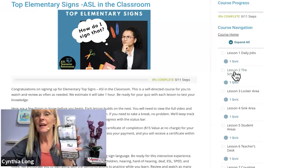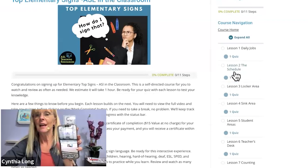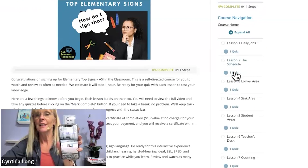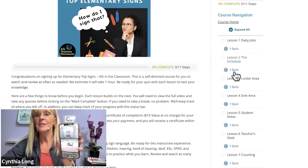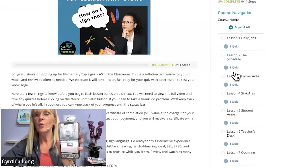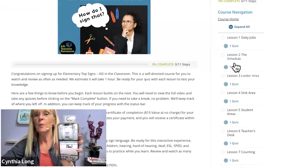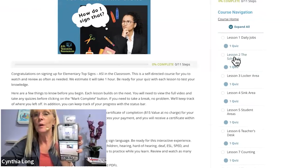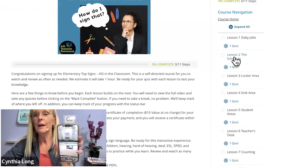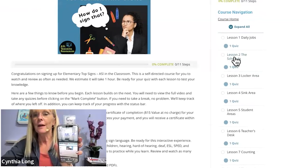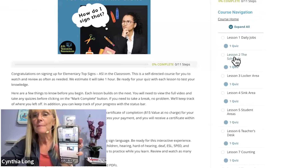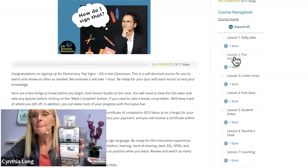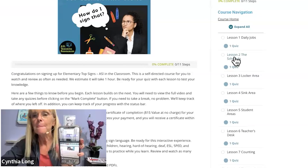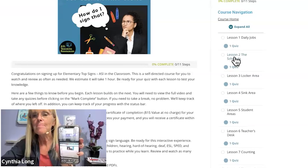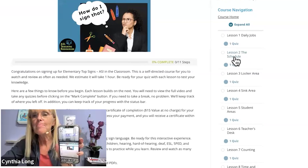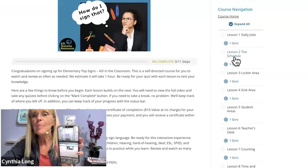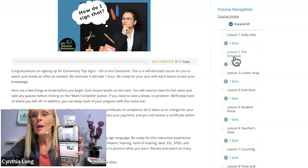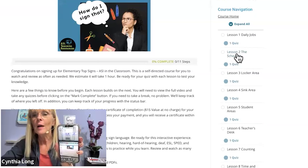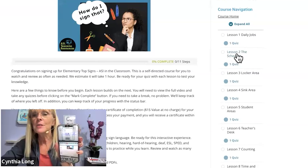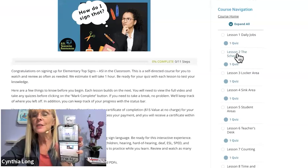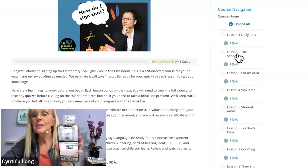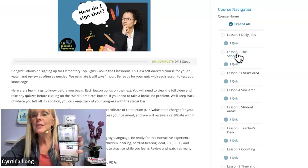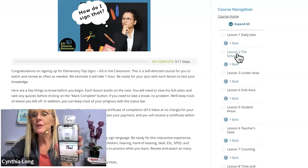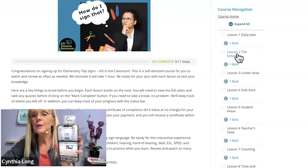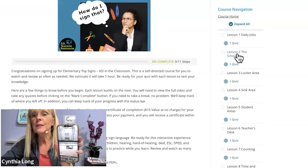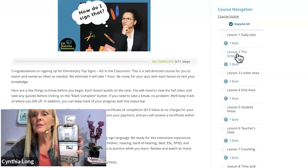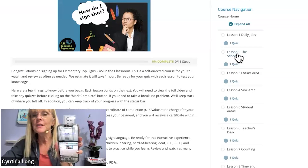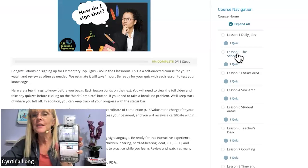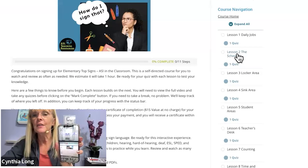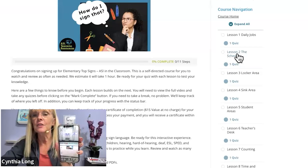and let's open one up. I'm just going to do, let's do the schedule.